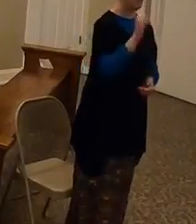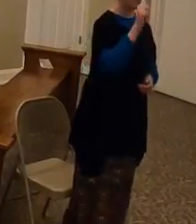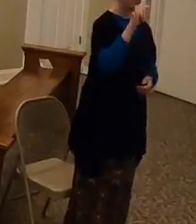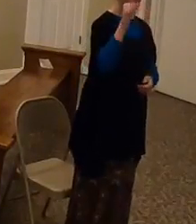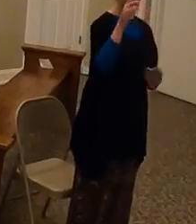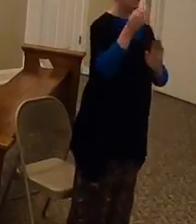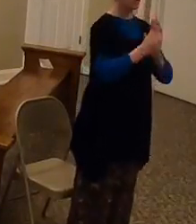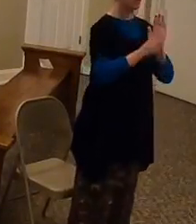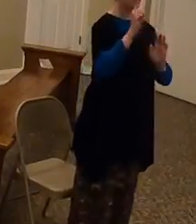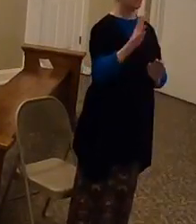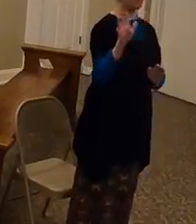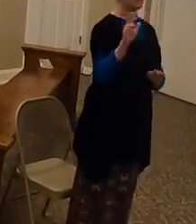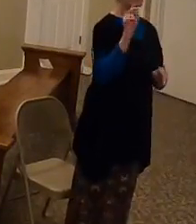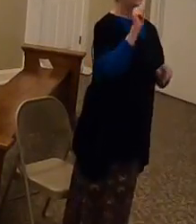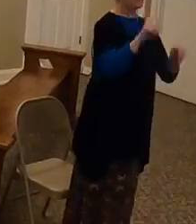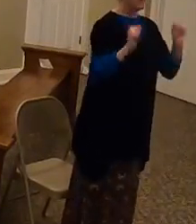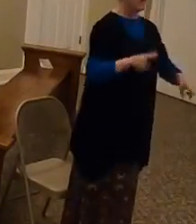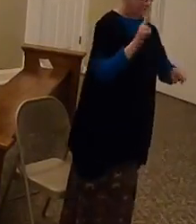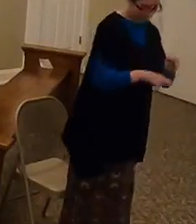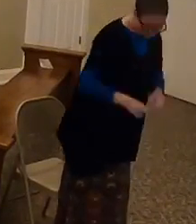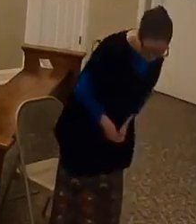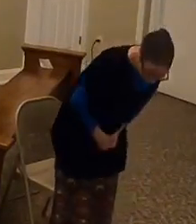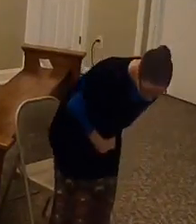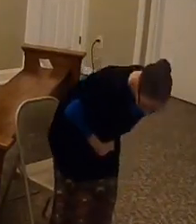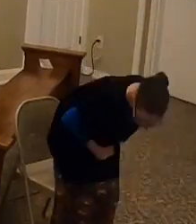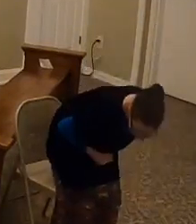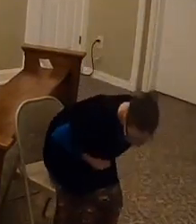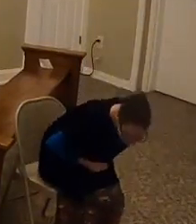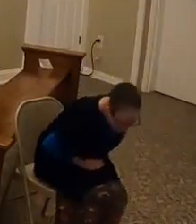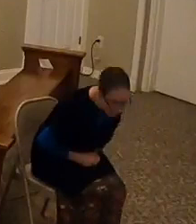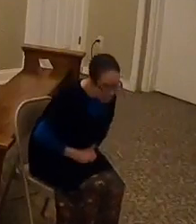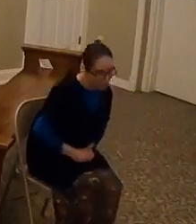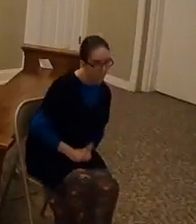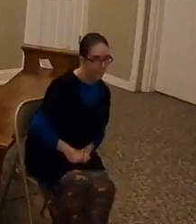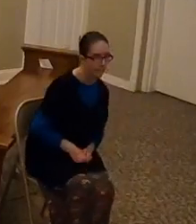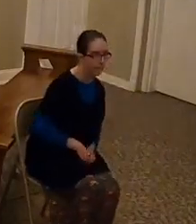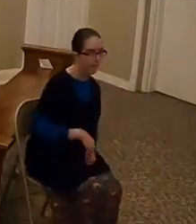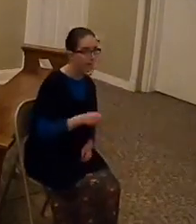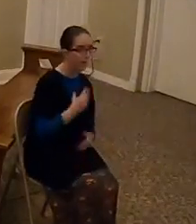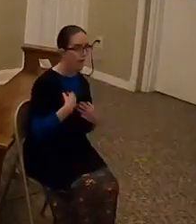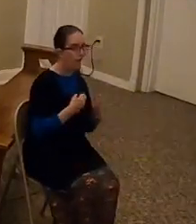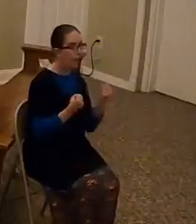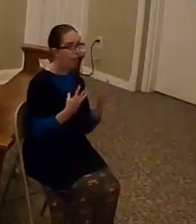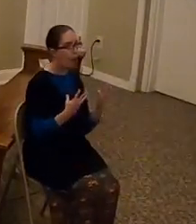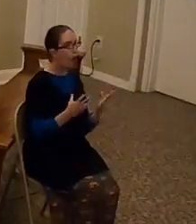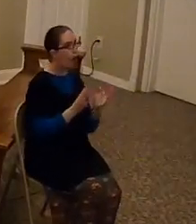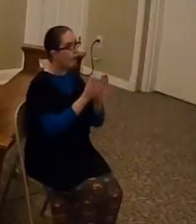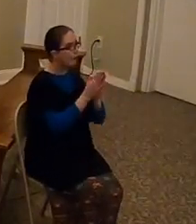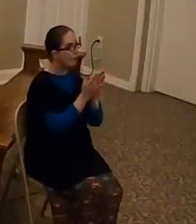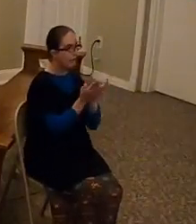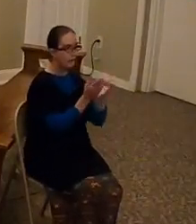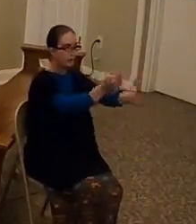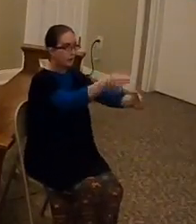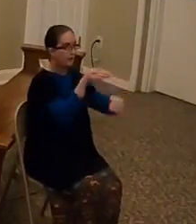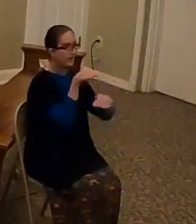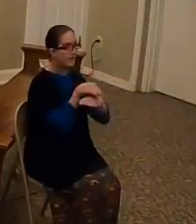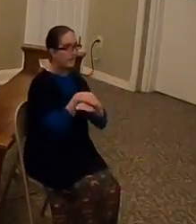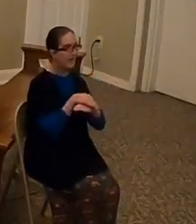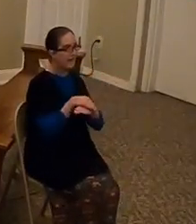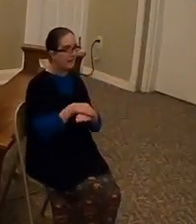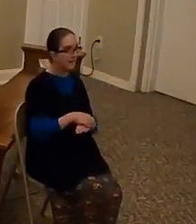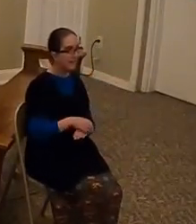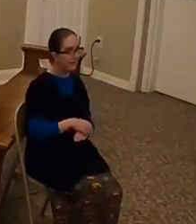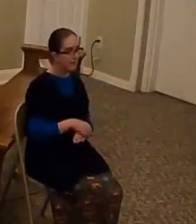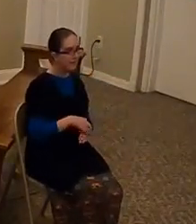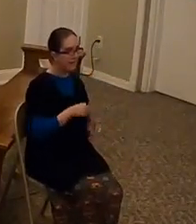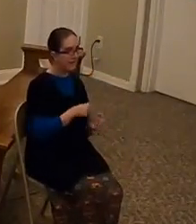Matthew chapter 25, and you can be seated. We're just going to teach, so I'm going to have lots of scripture tonight. Amen. I